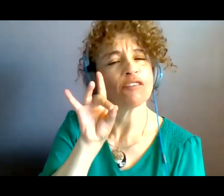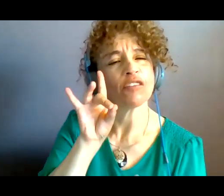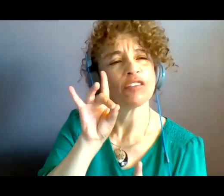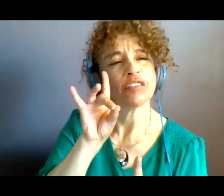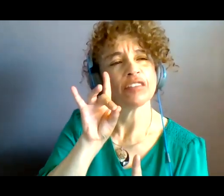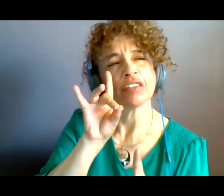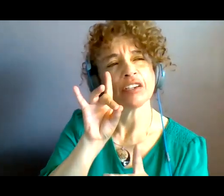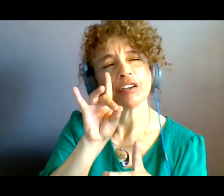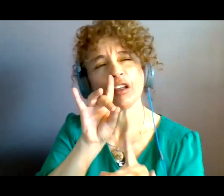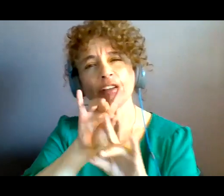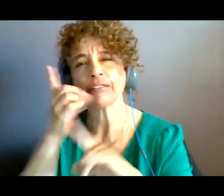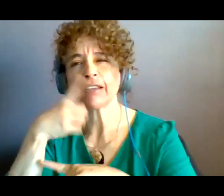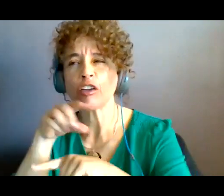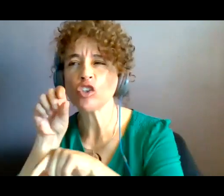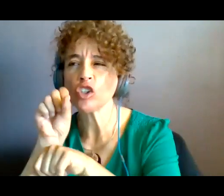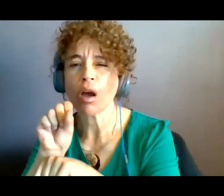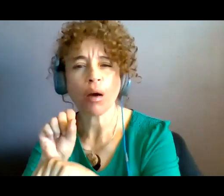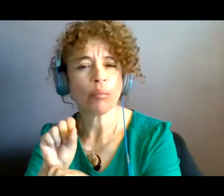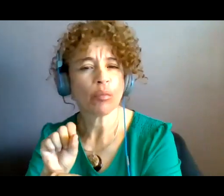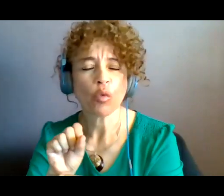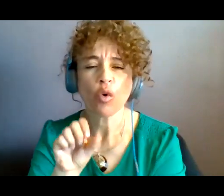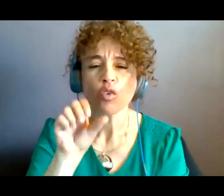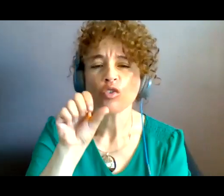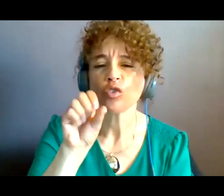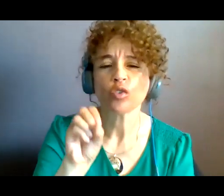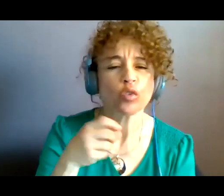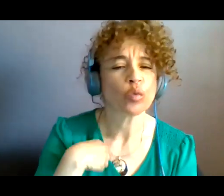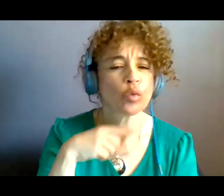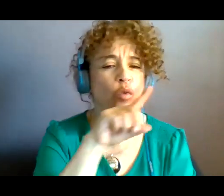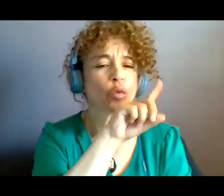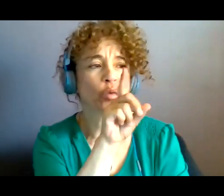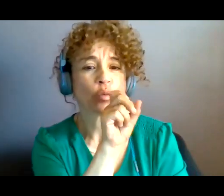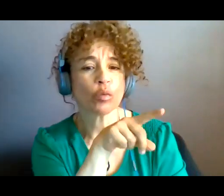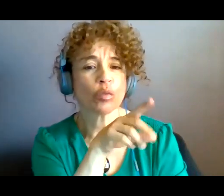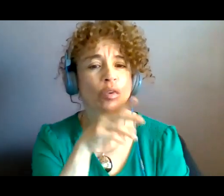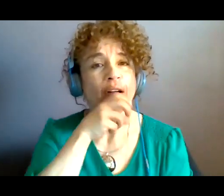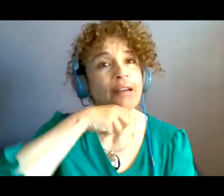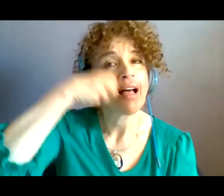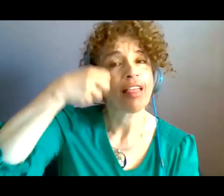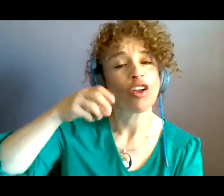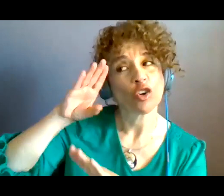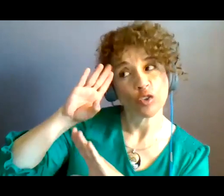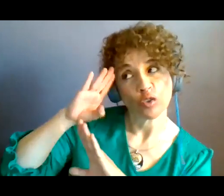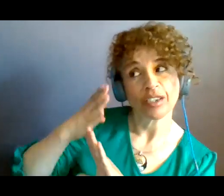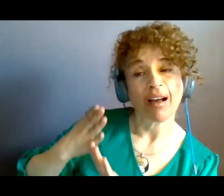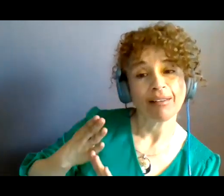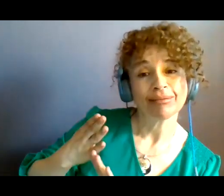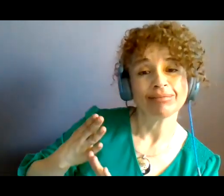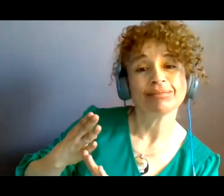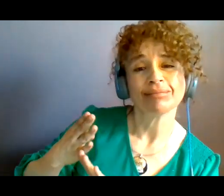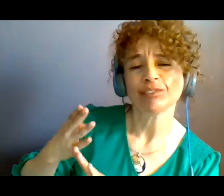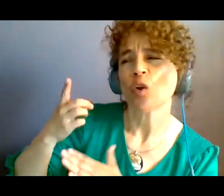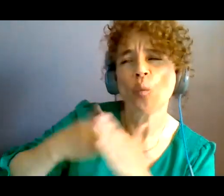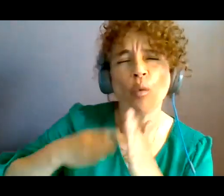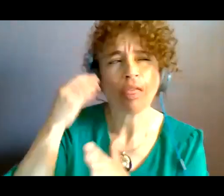day job. And so I asked my elder son, I said, "What